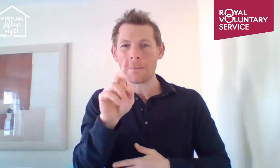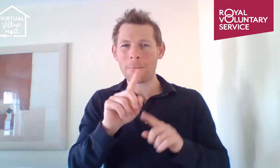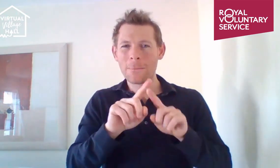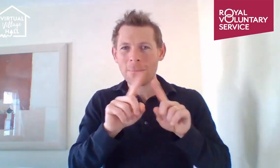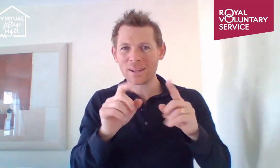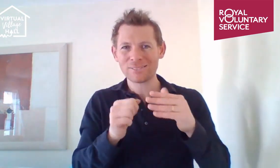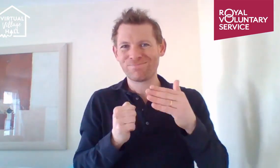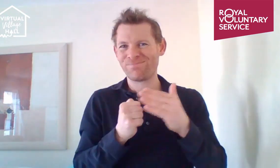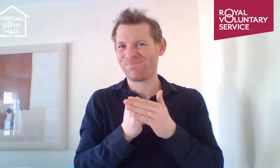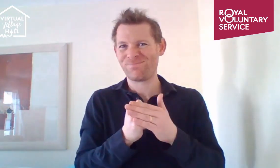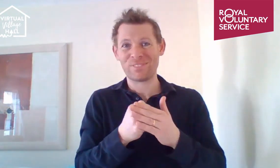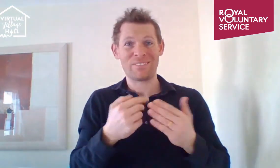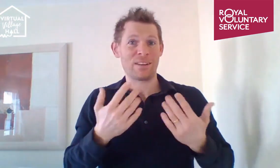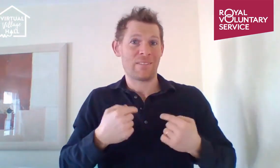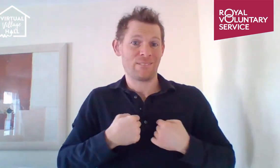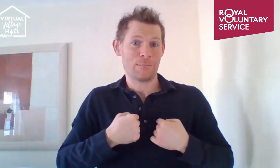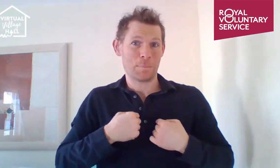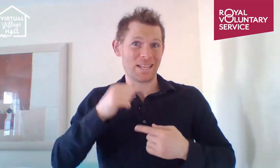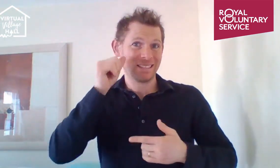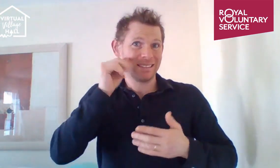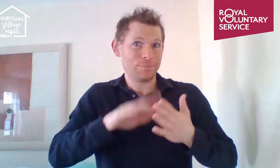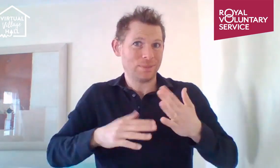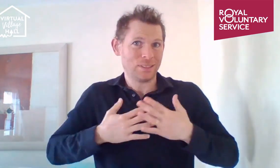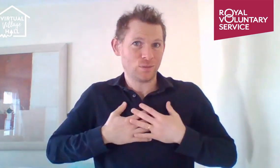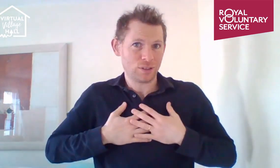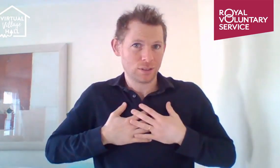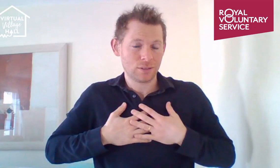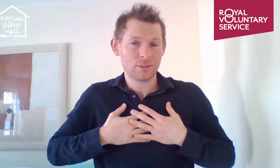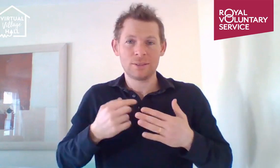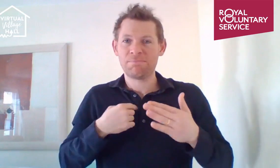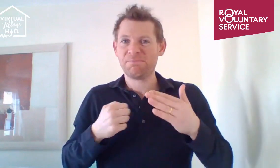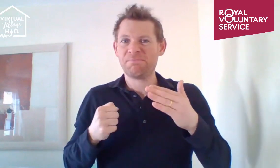lip reading. But, for myself, in my experience,